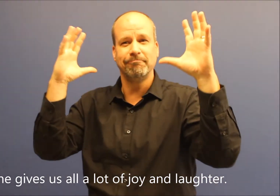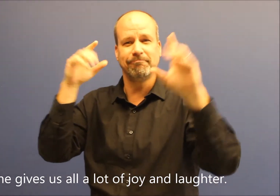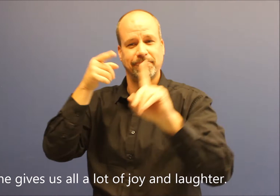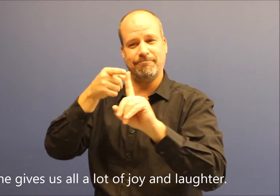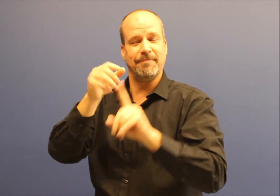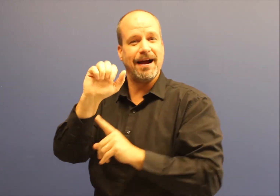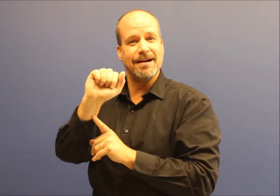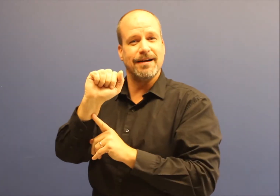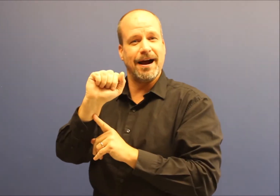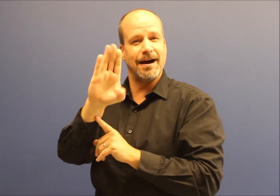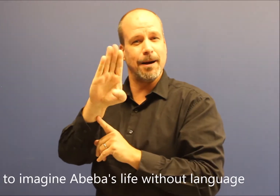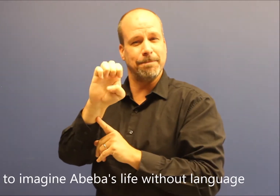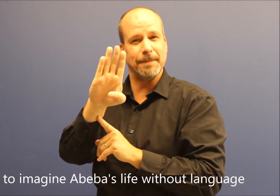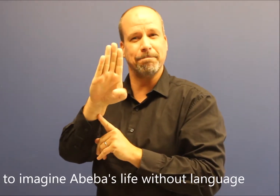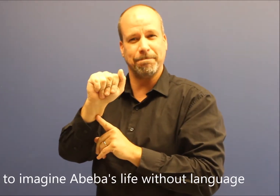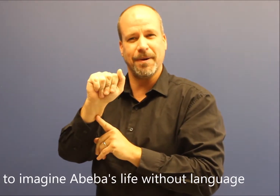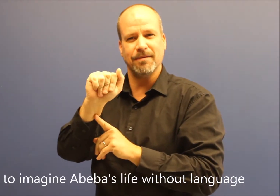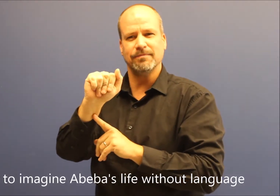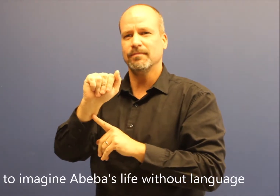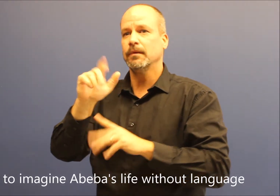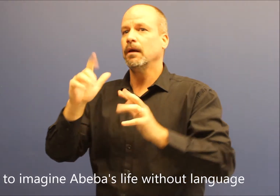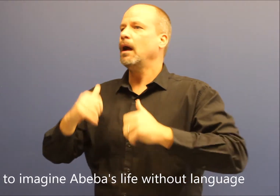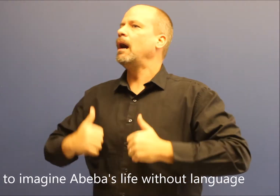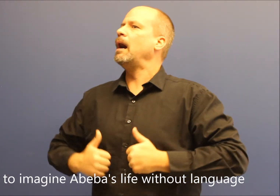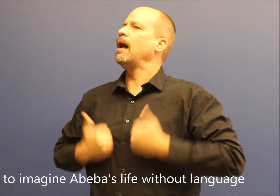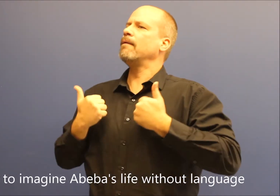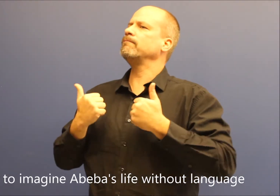We try to imagine a baby's life without language